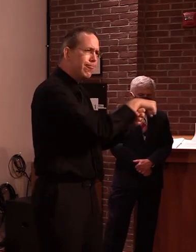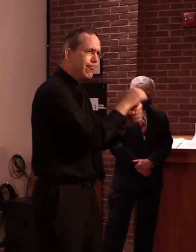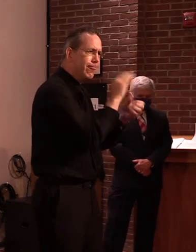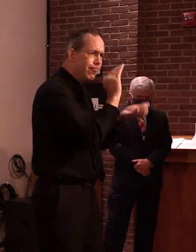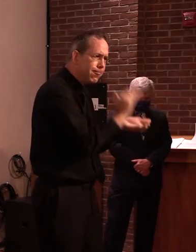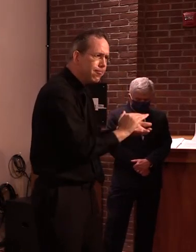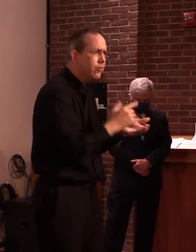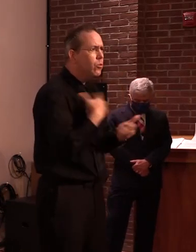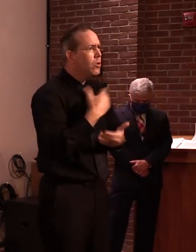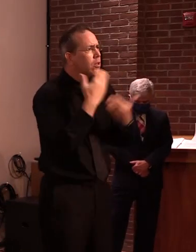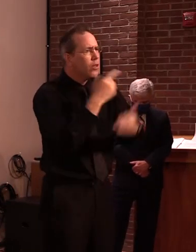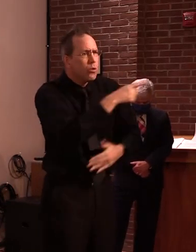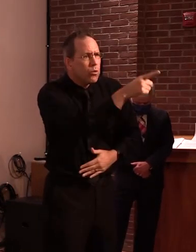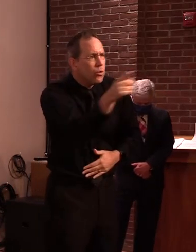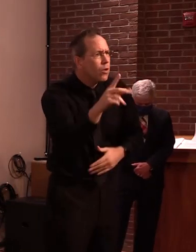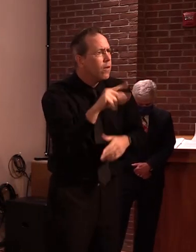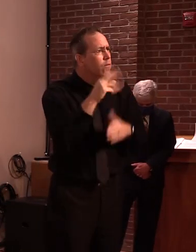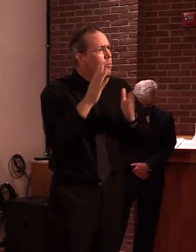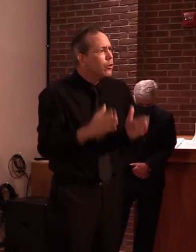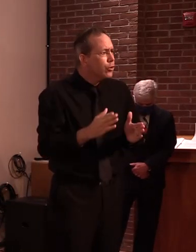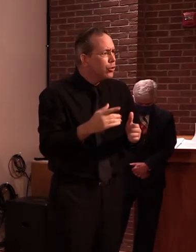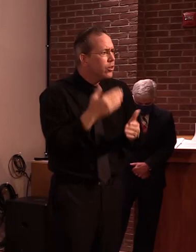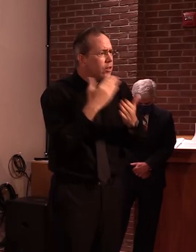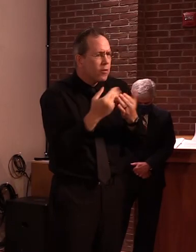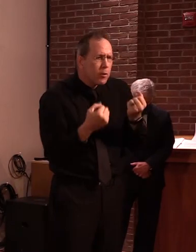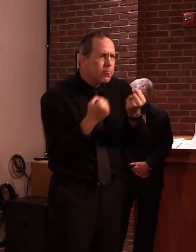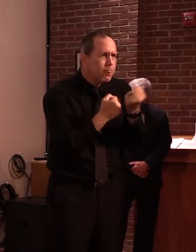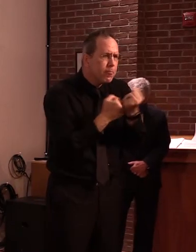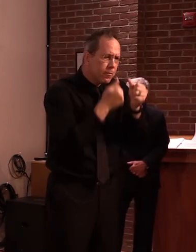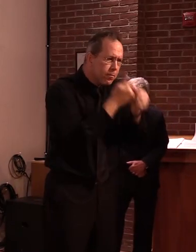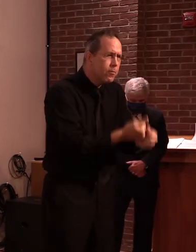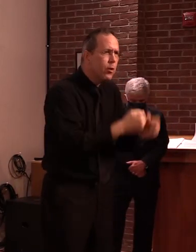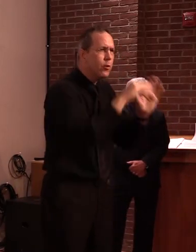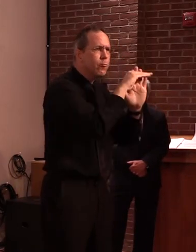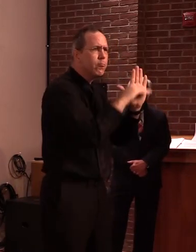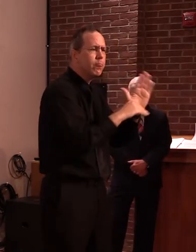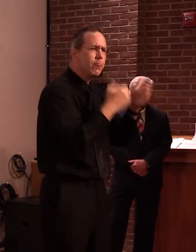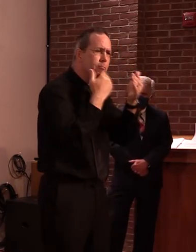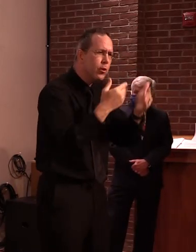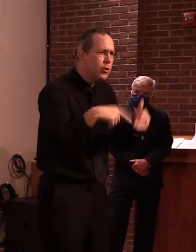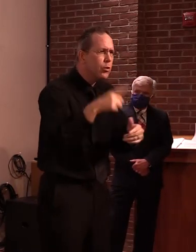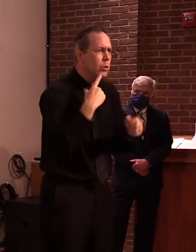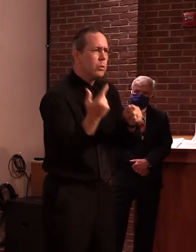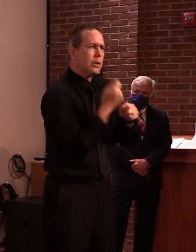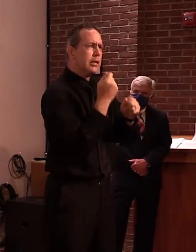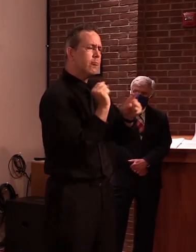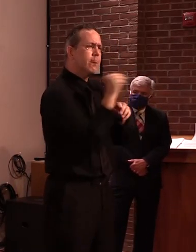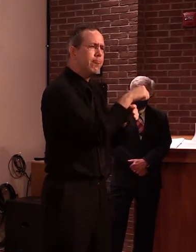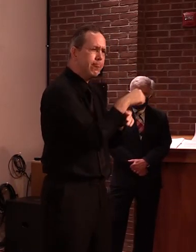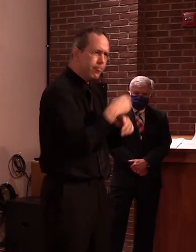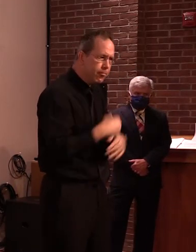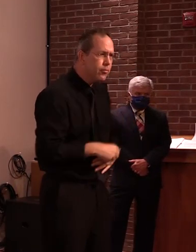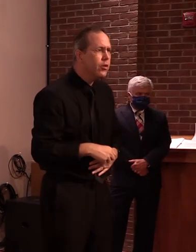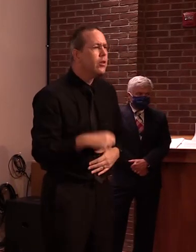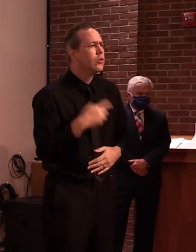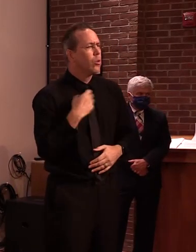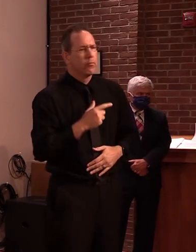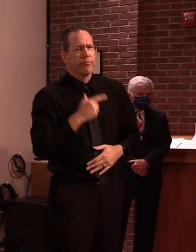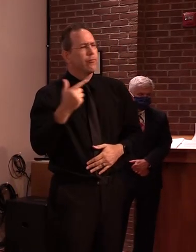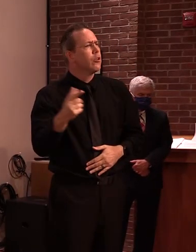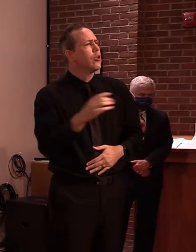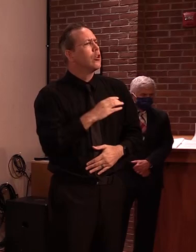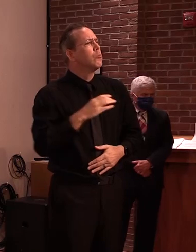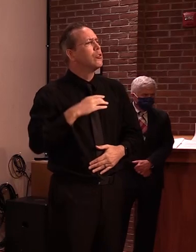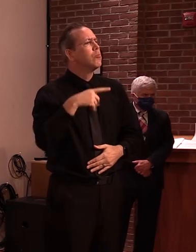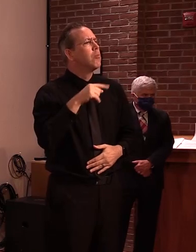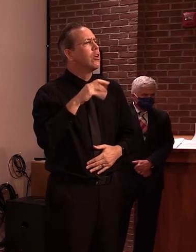done and continue to do in this fight. So with that, I'll turn it over to Commissioner Pichek to present our